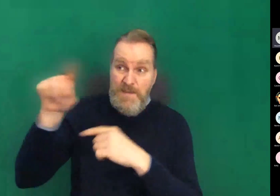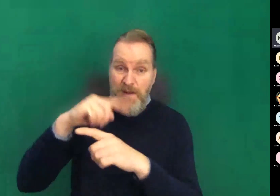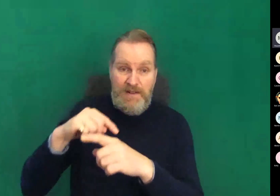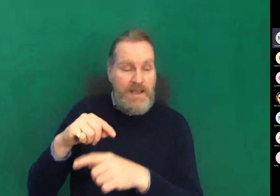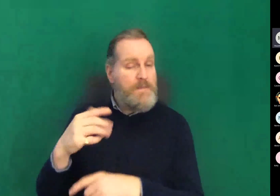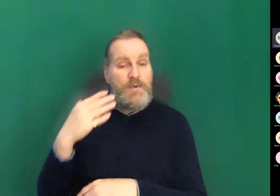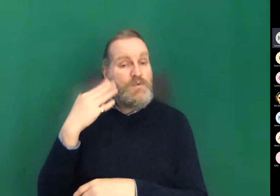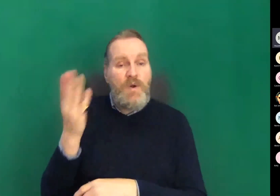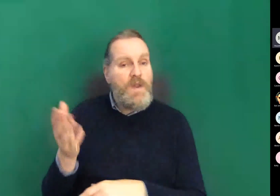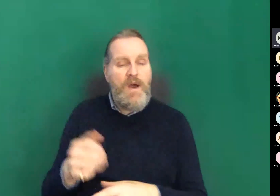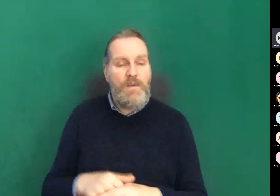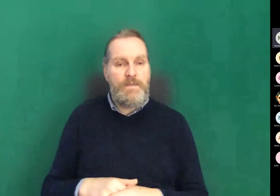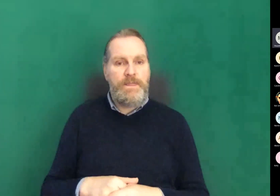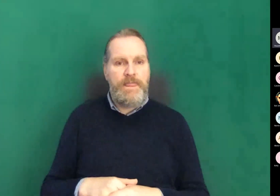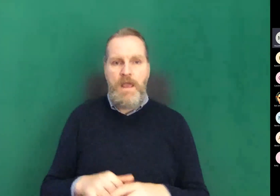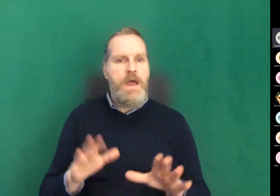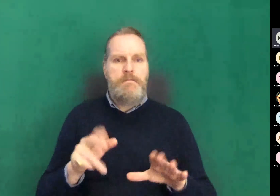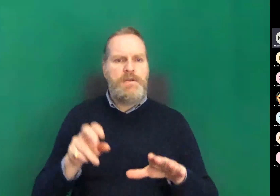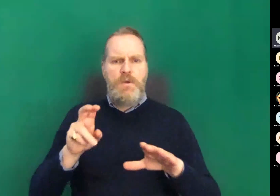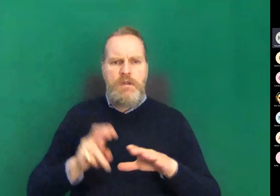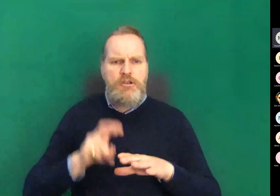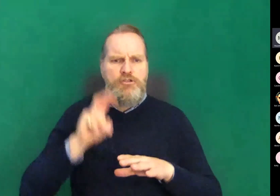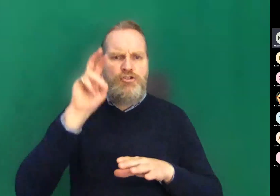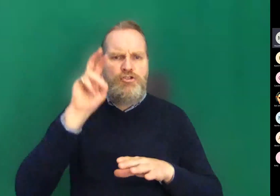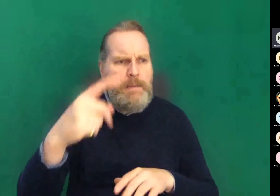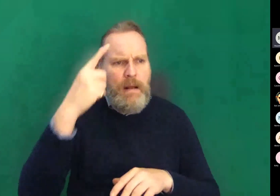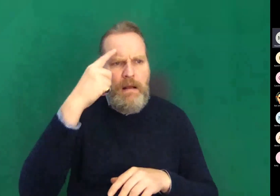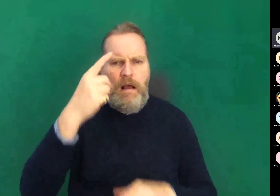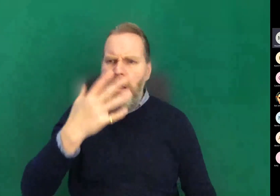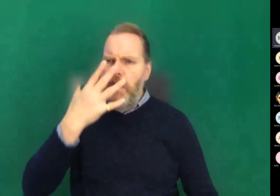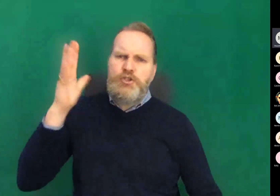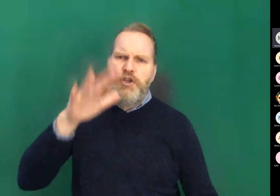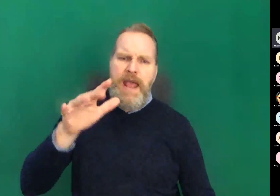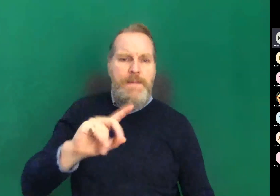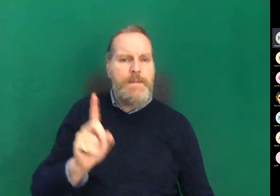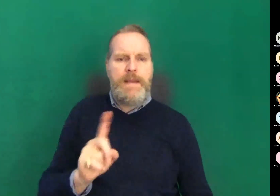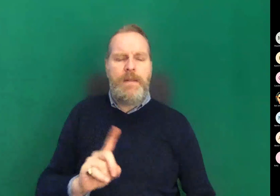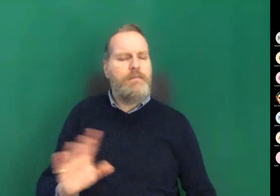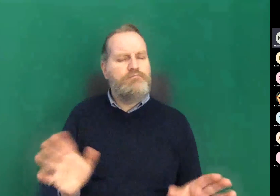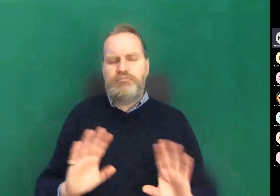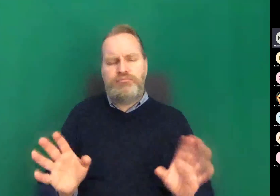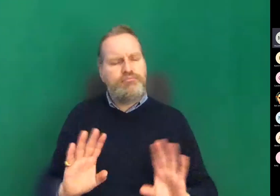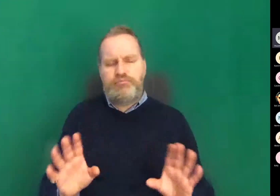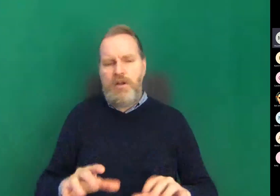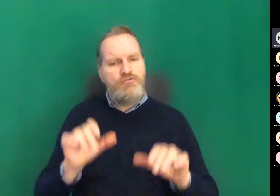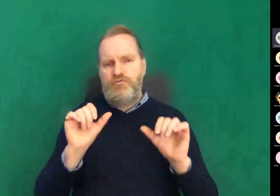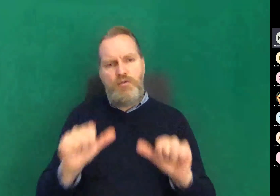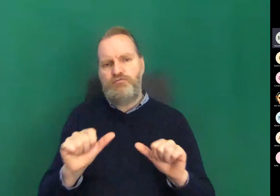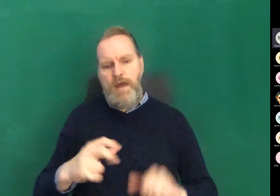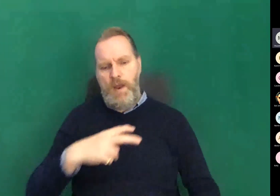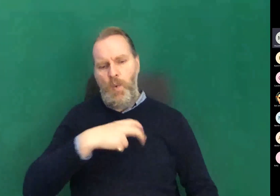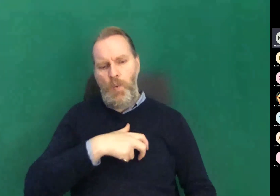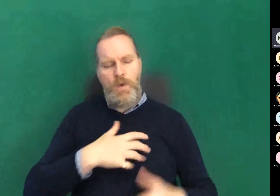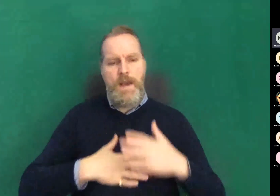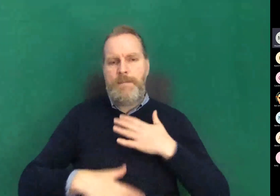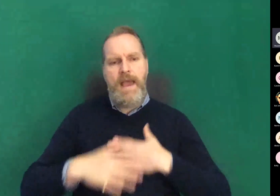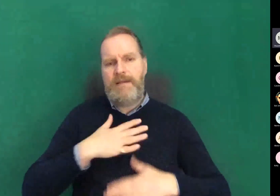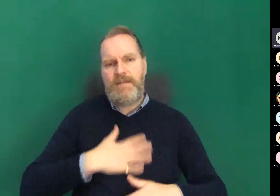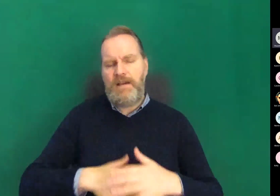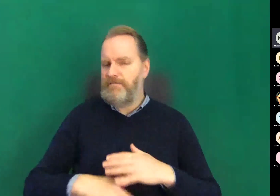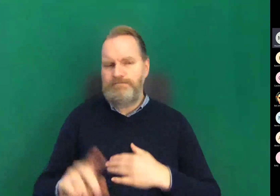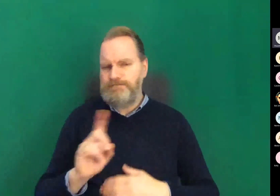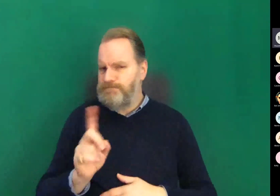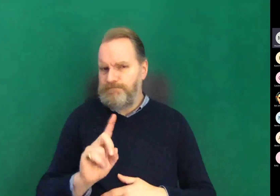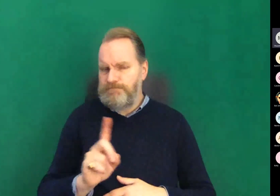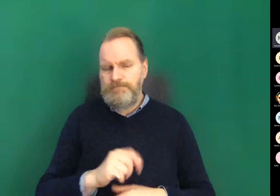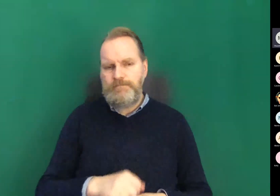Jumping to conclusions or shaming colleagues is not the behaviour of a union member. The final point I'd like to make